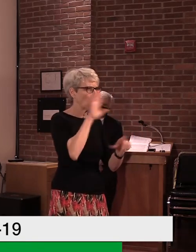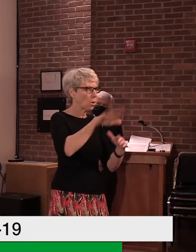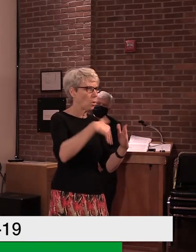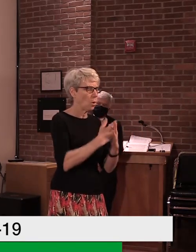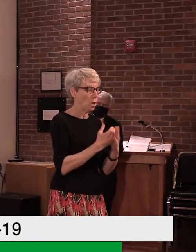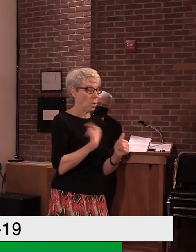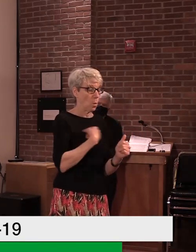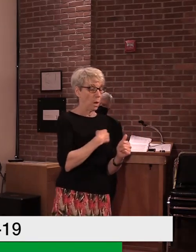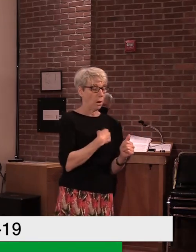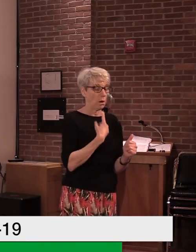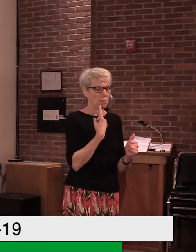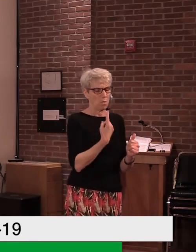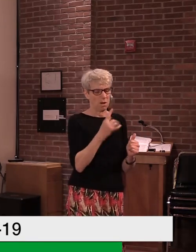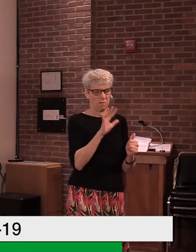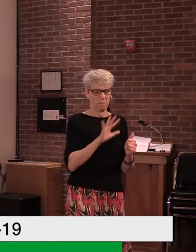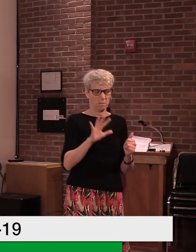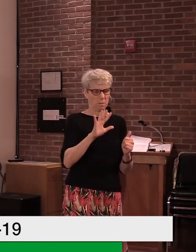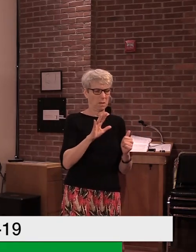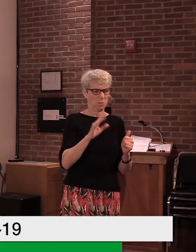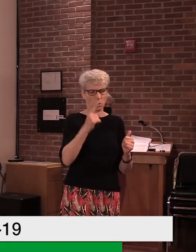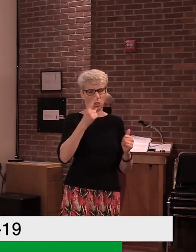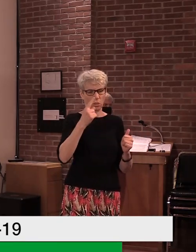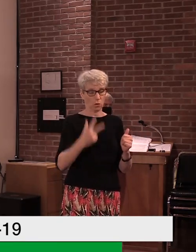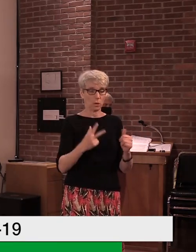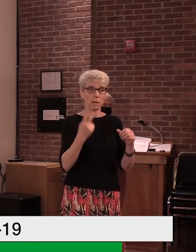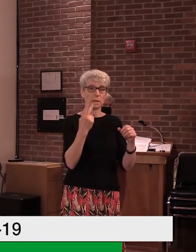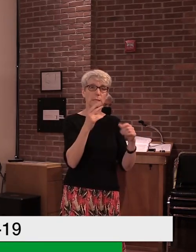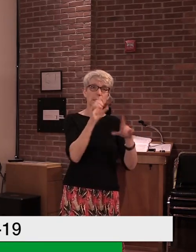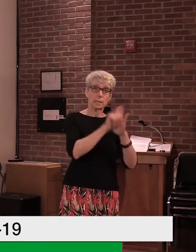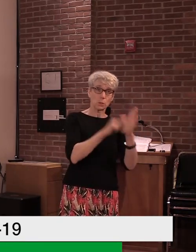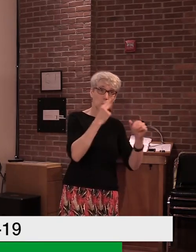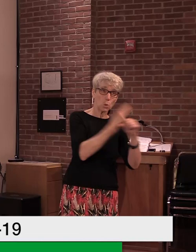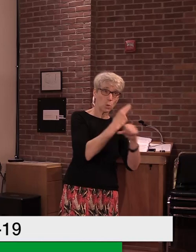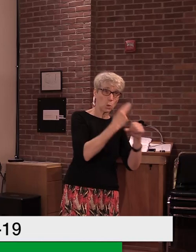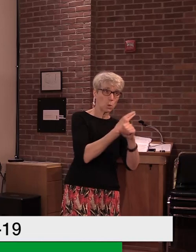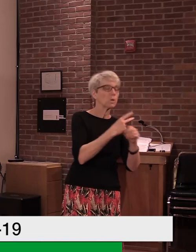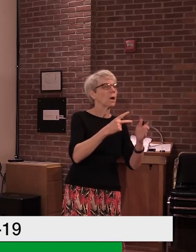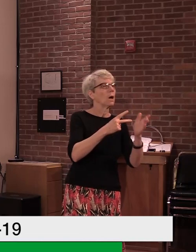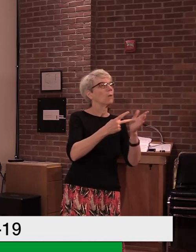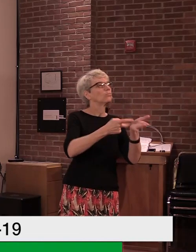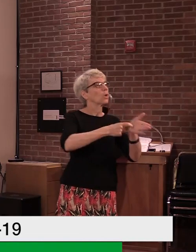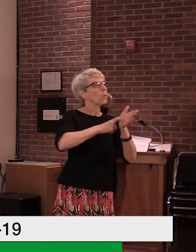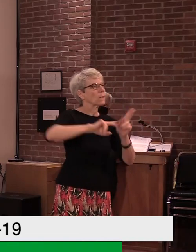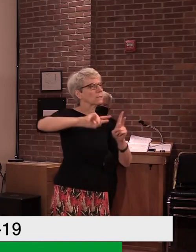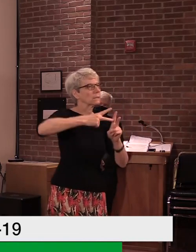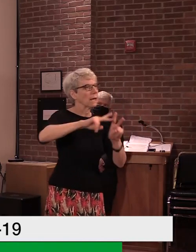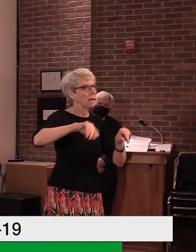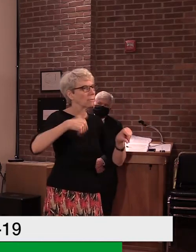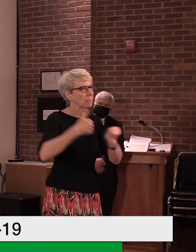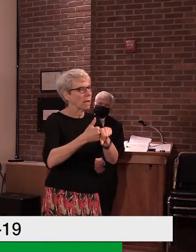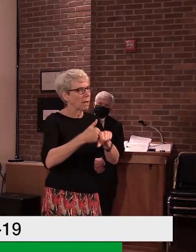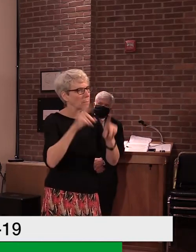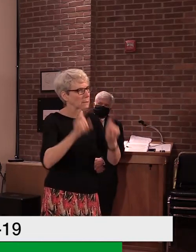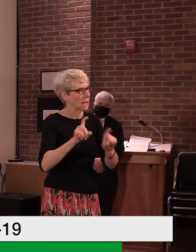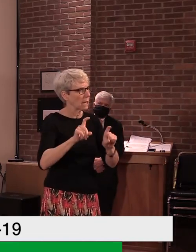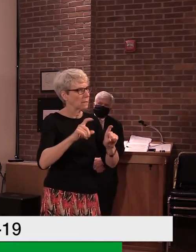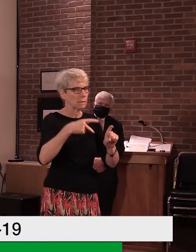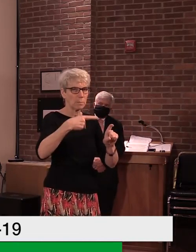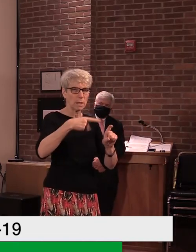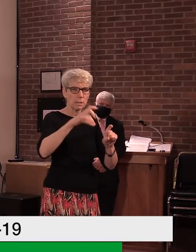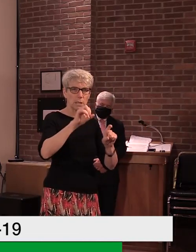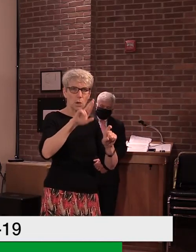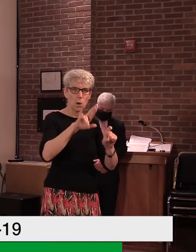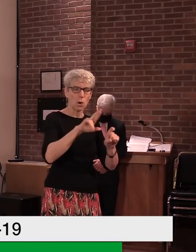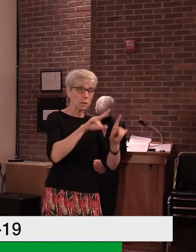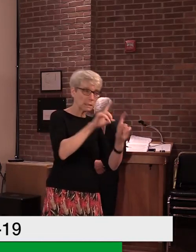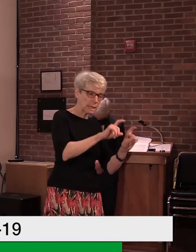for all cases. And something very unique may have happened here in our circumstances. It's still yet to be